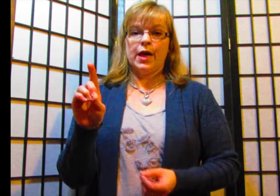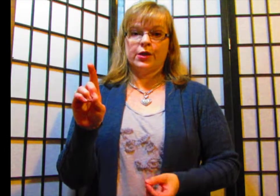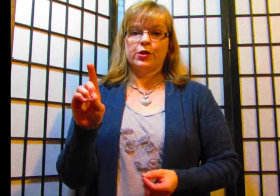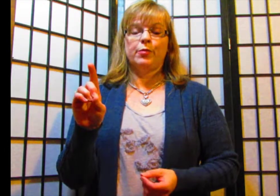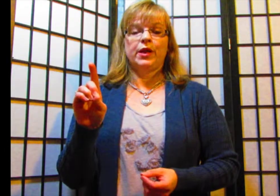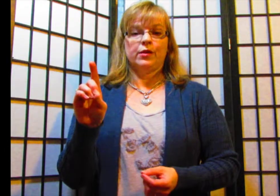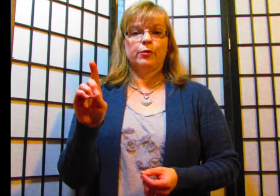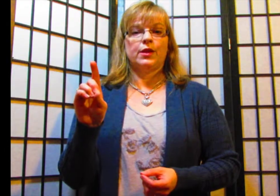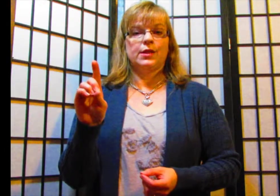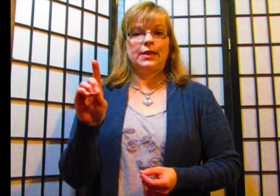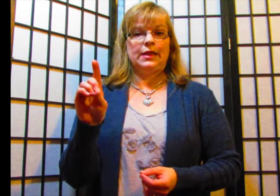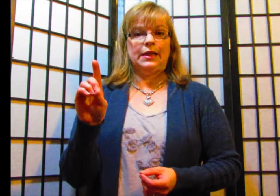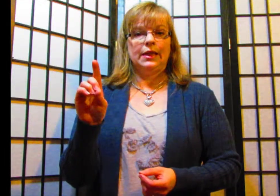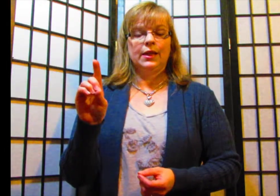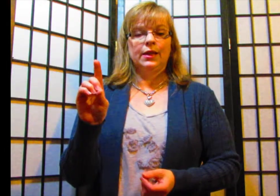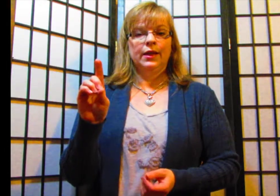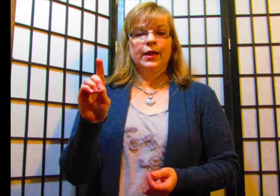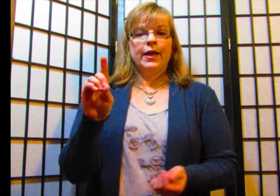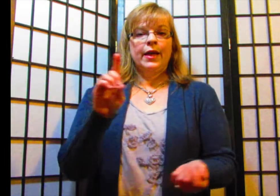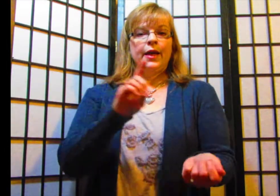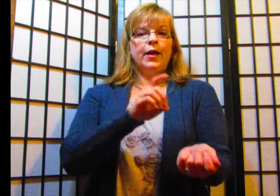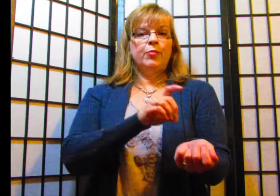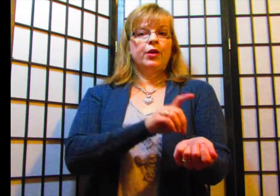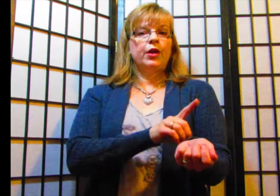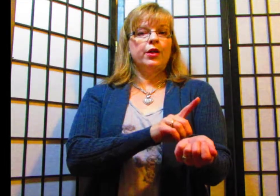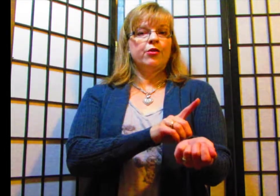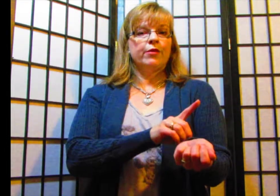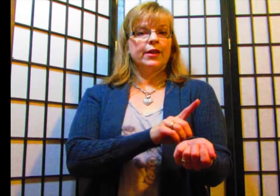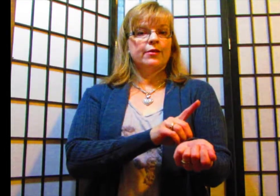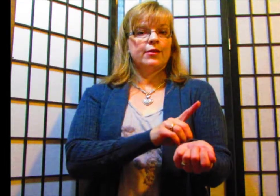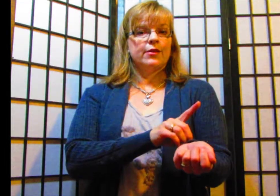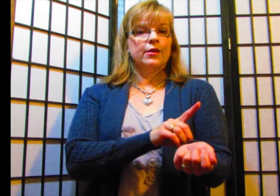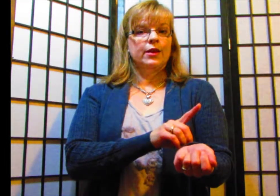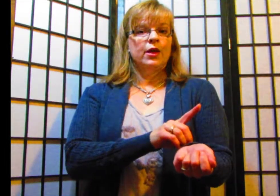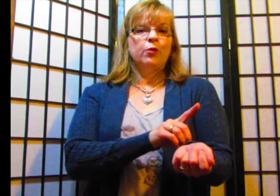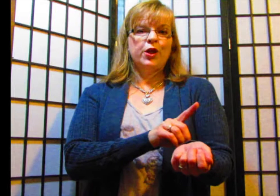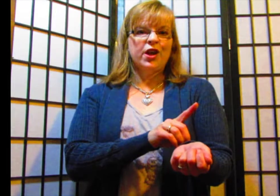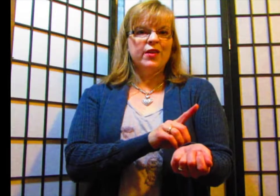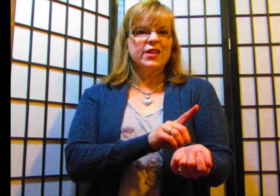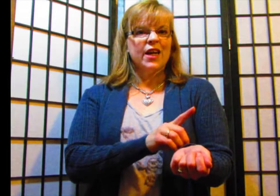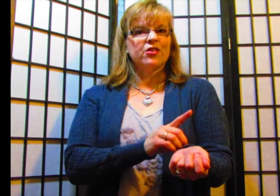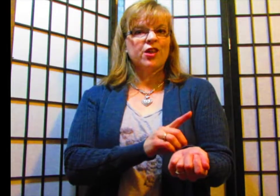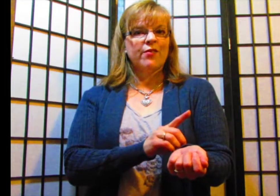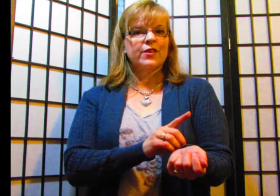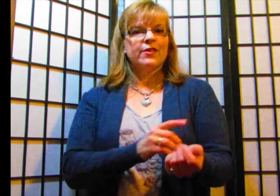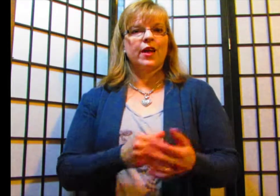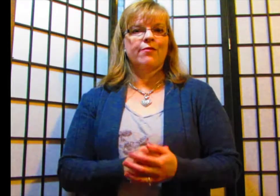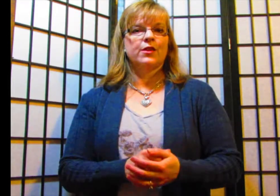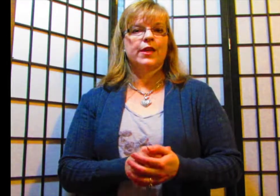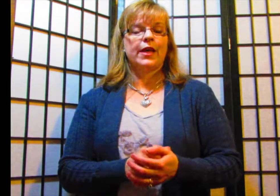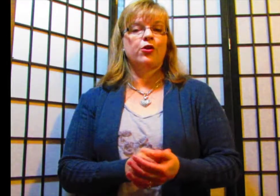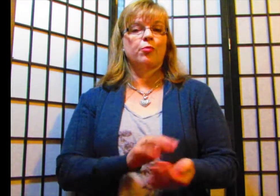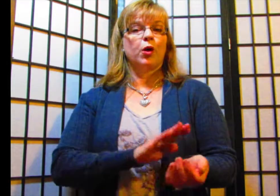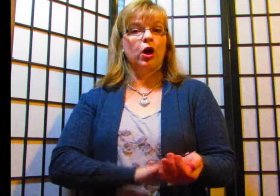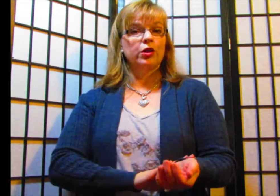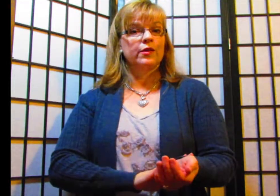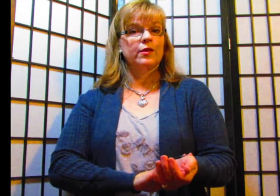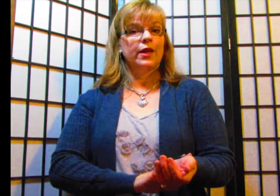doctor begins with D, and put it on your wrist. When you go to the doctor's office, they often take your pulse and